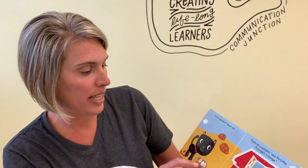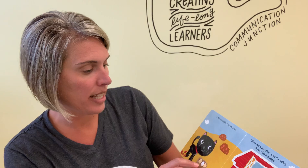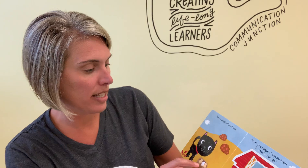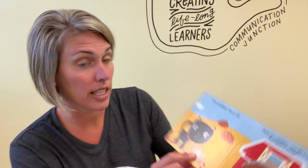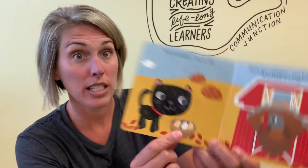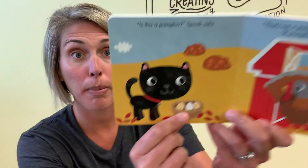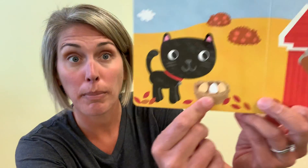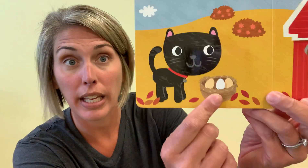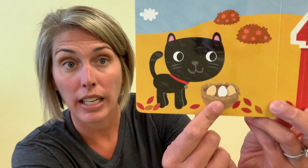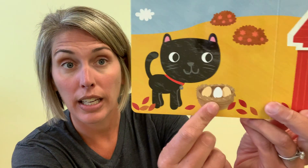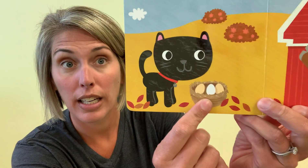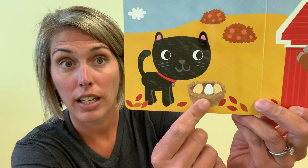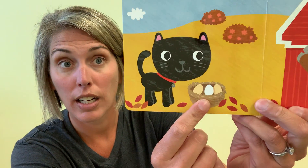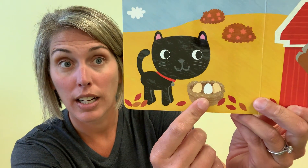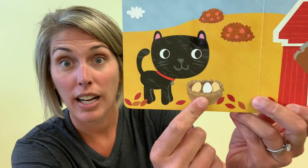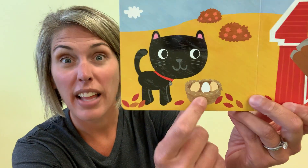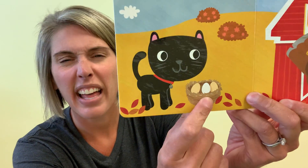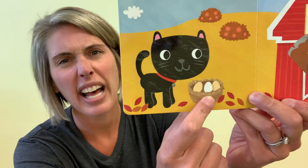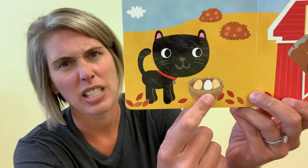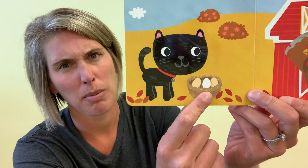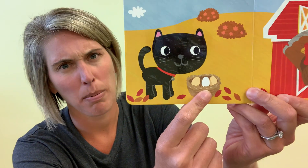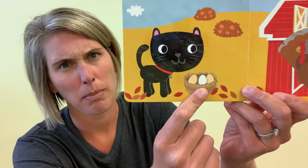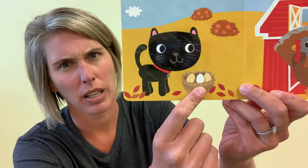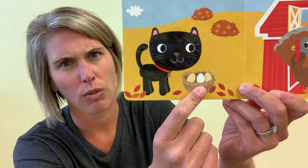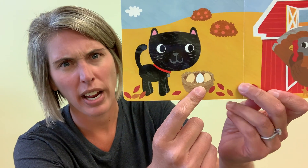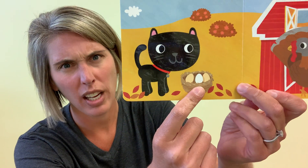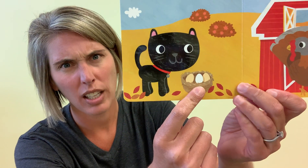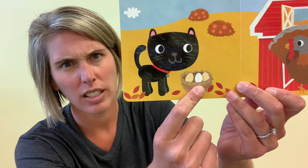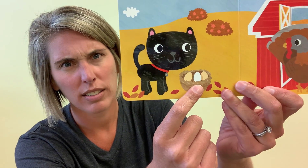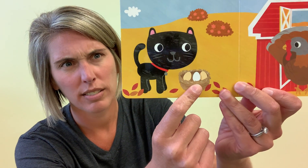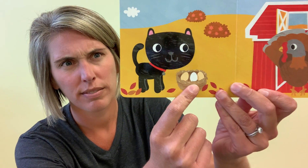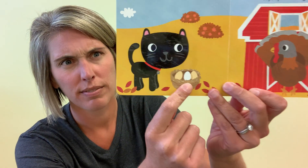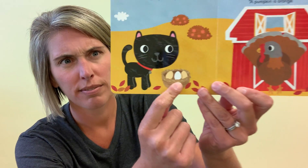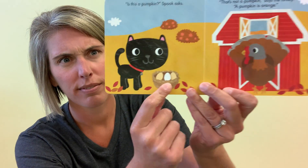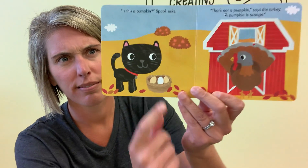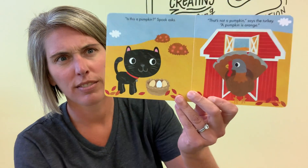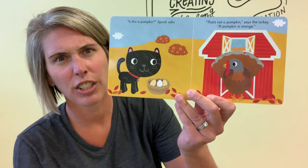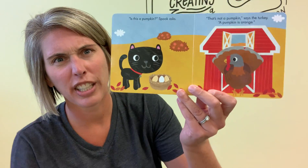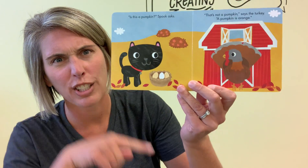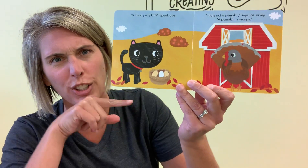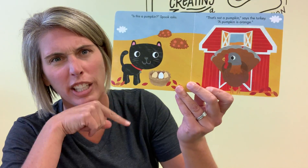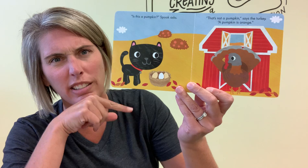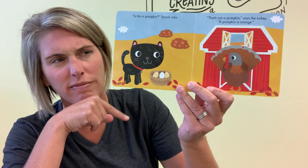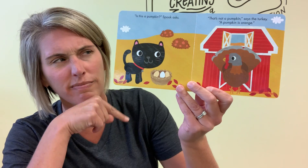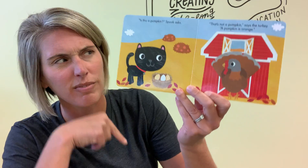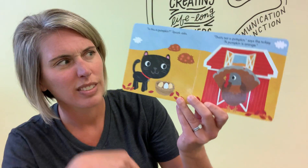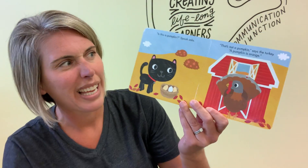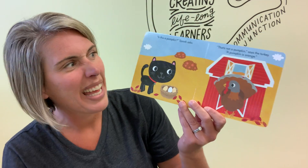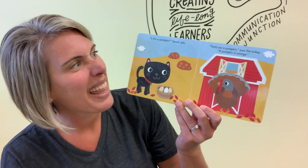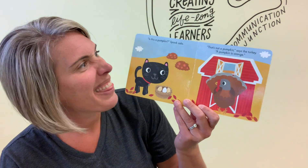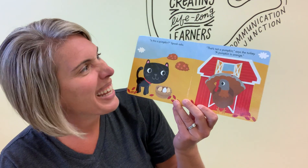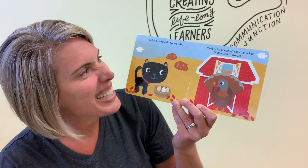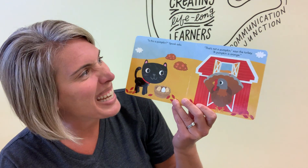Is this a pumpkin? That has to be a pumpkin, right? Look at the turkey. That's not